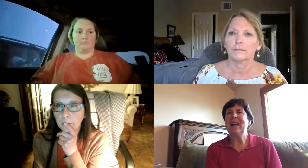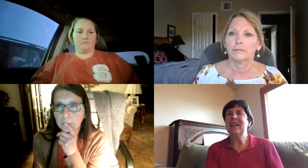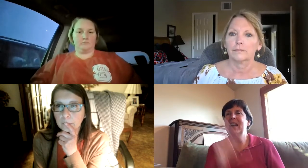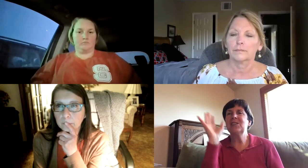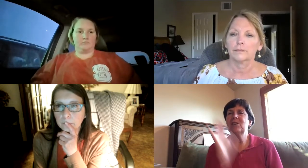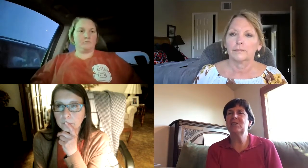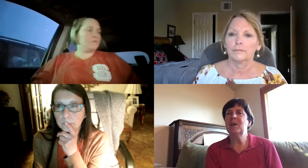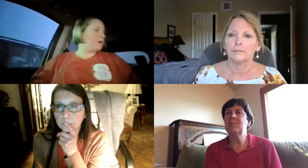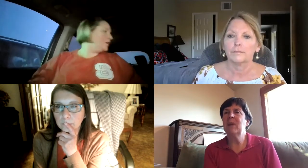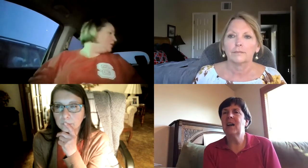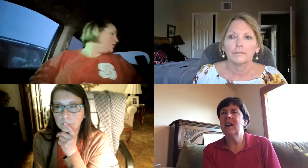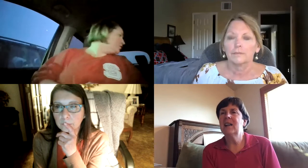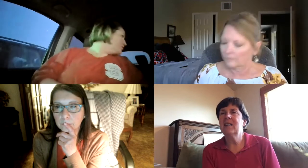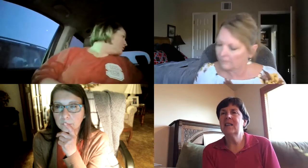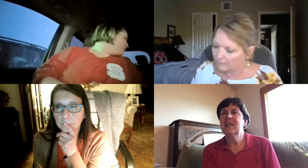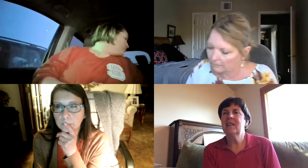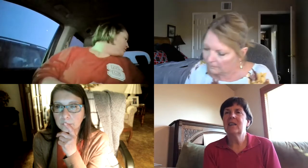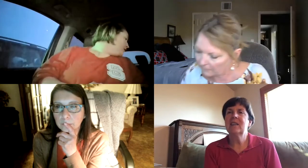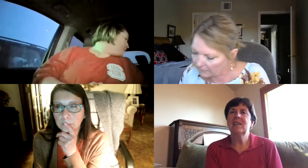Okay, and then just